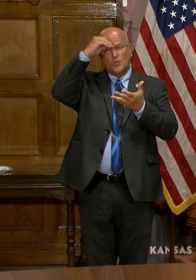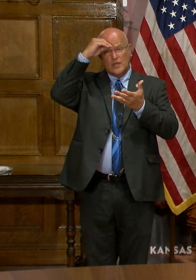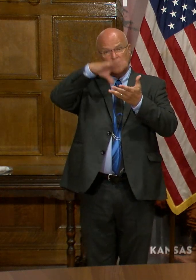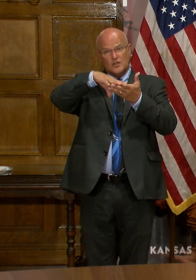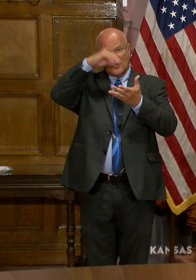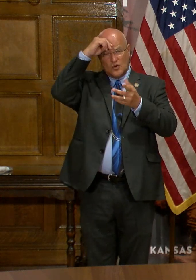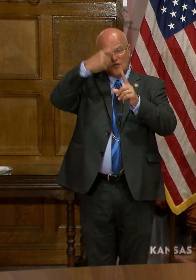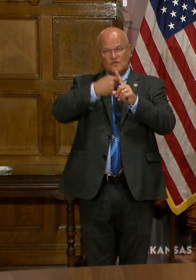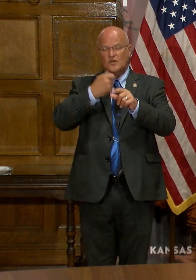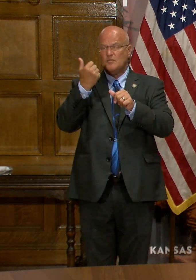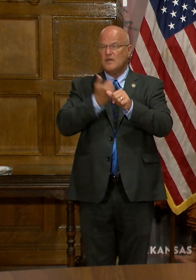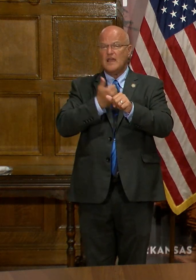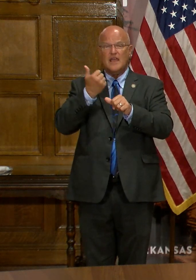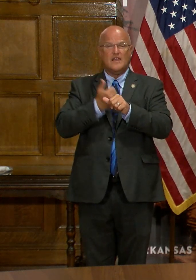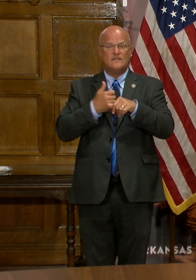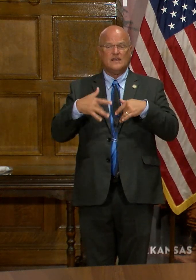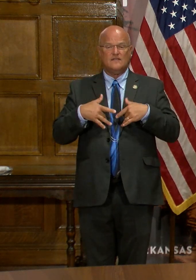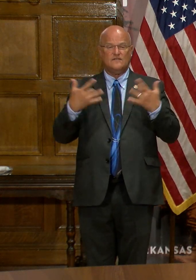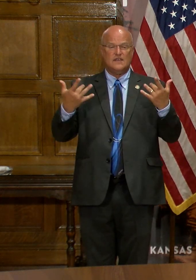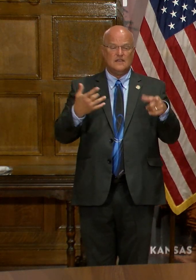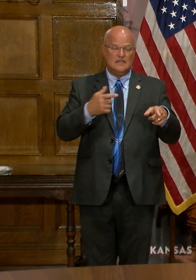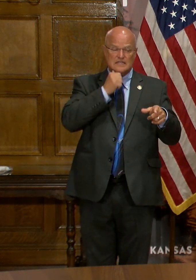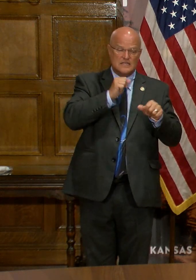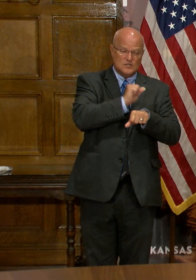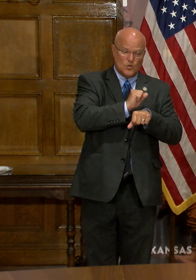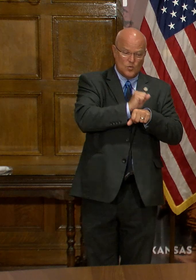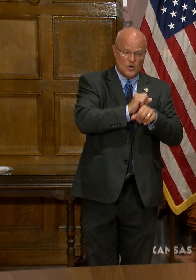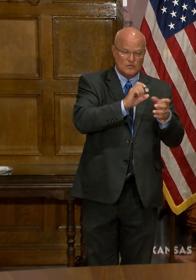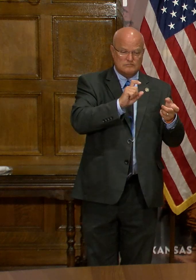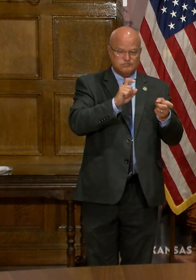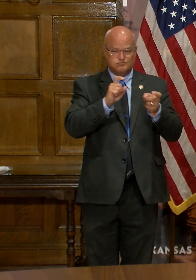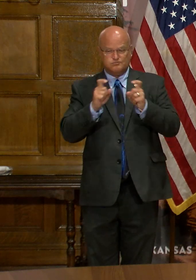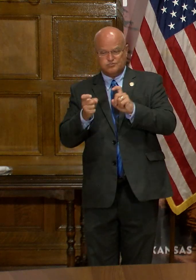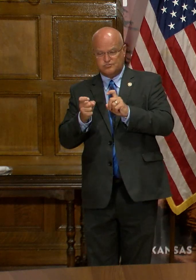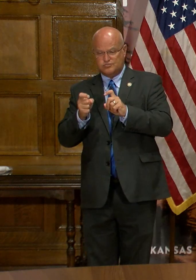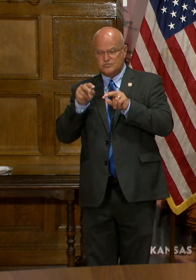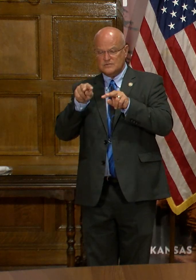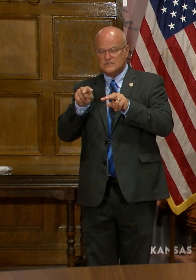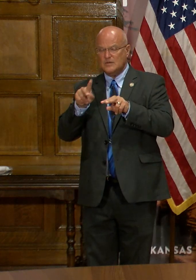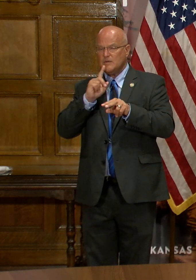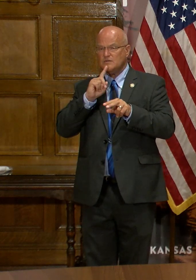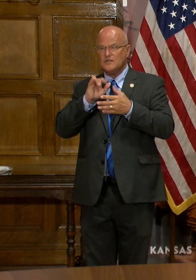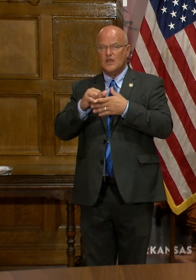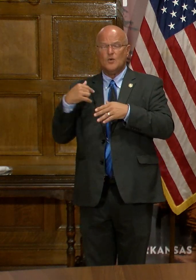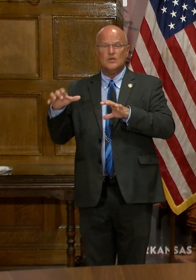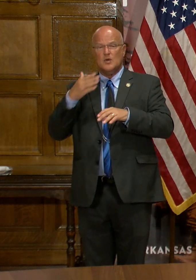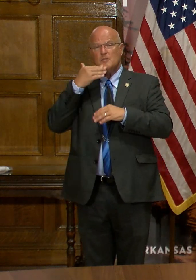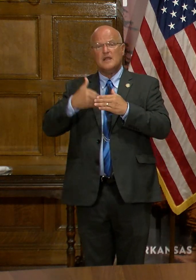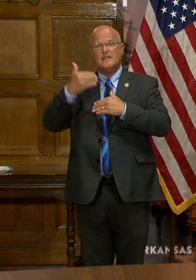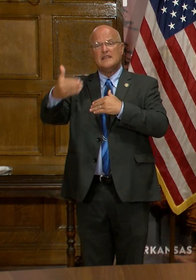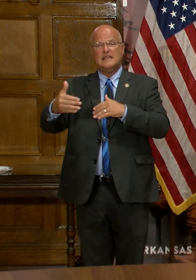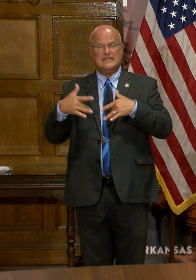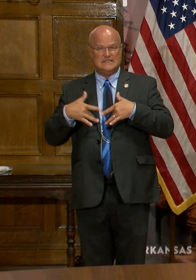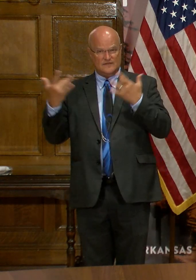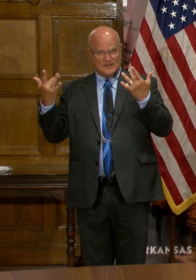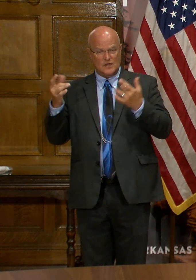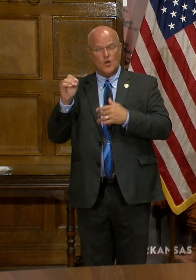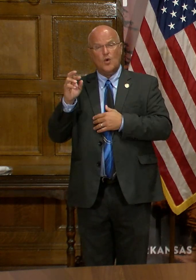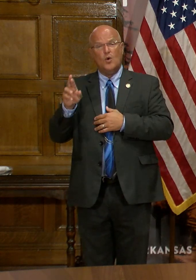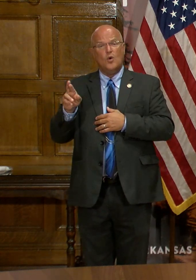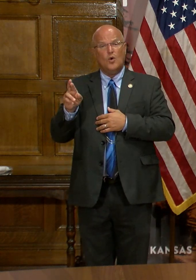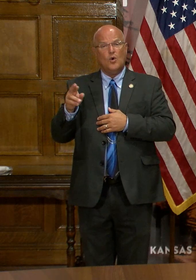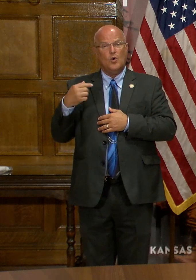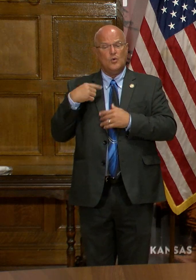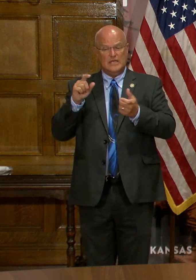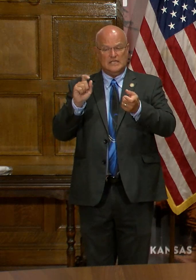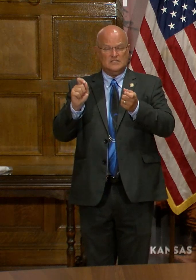event, and if one doesn't work, we have to adjust to make sure that we do it better the next time, or